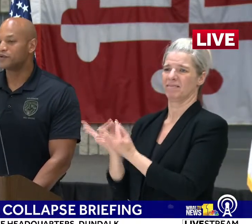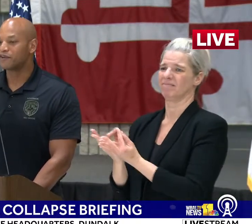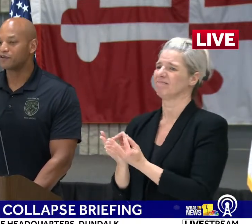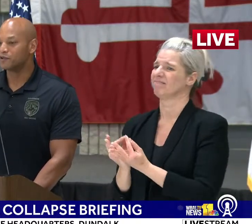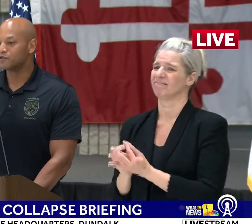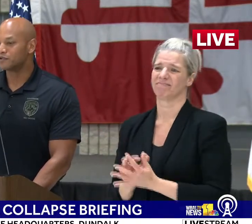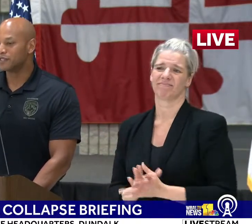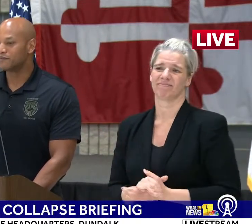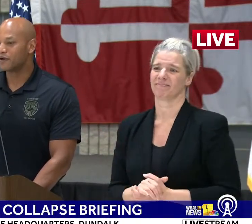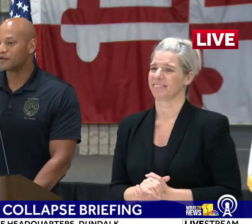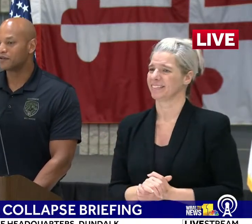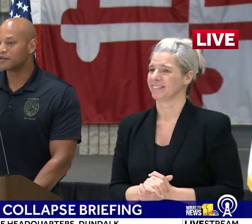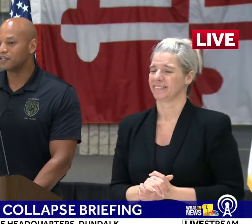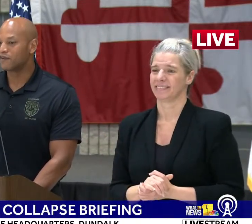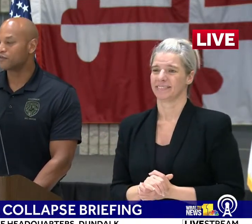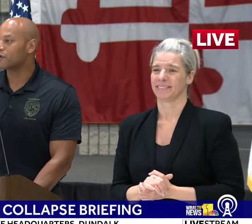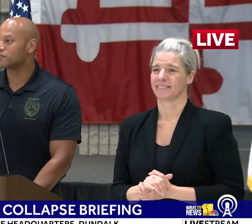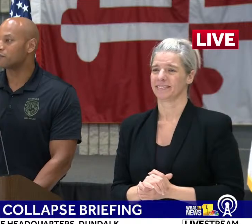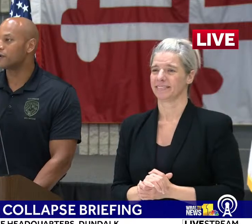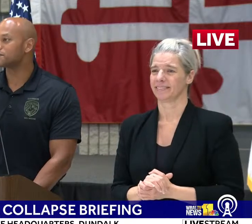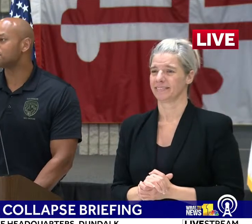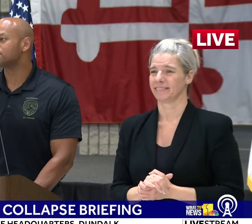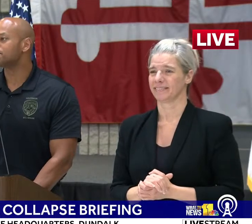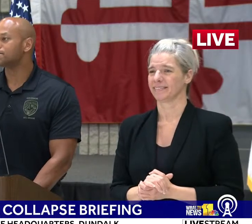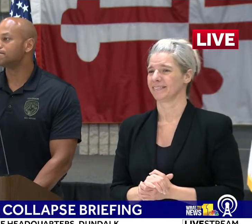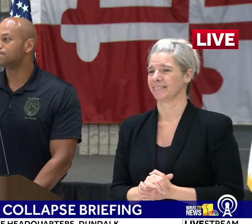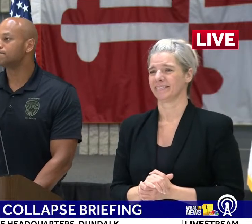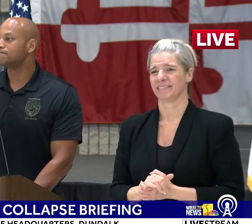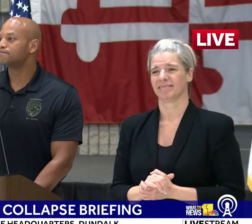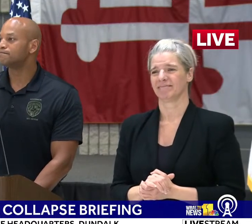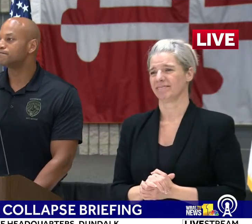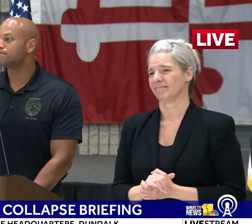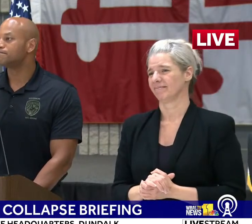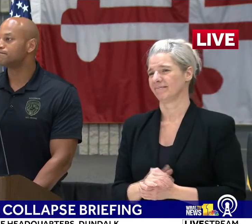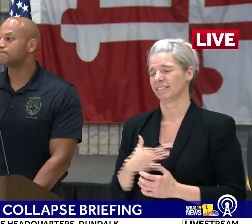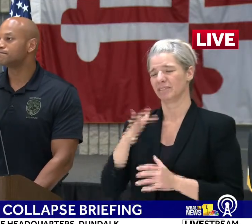and their families will never leave our thoughts and our prayers.